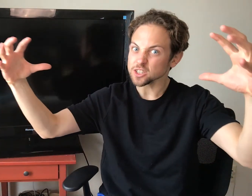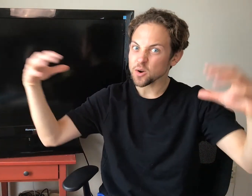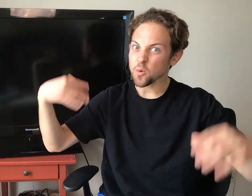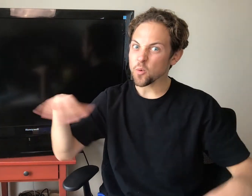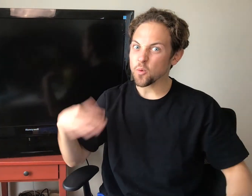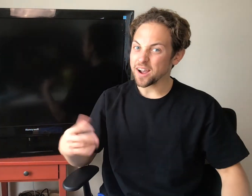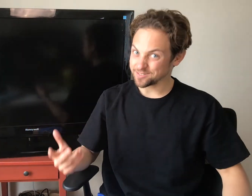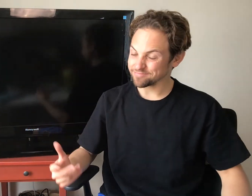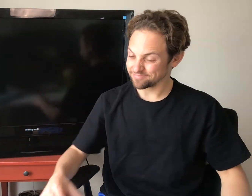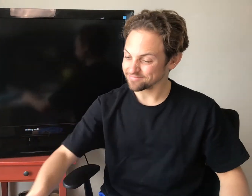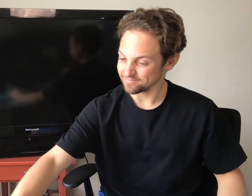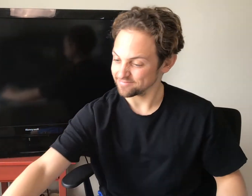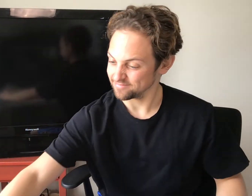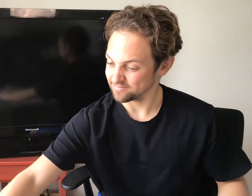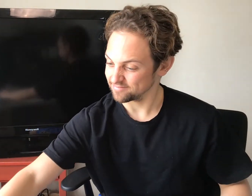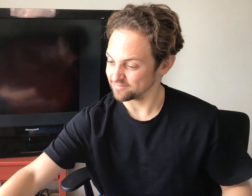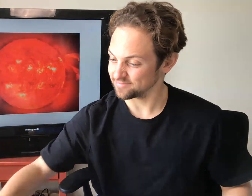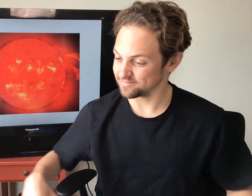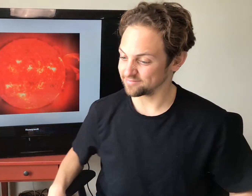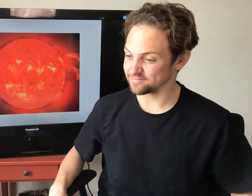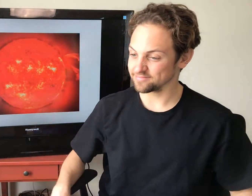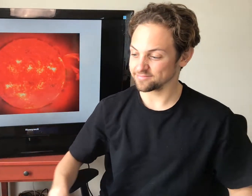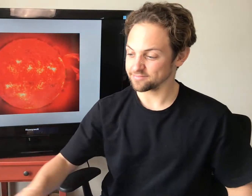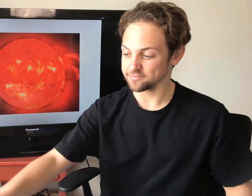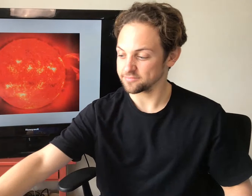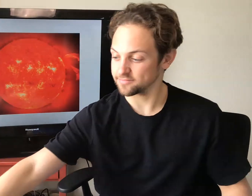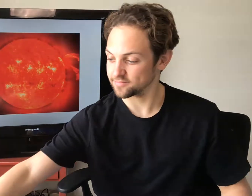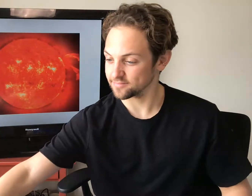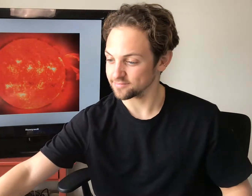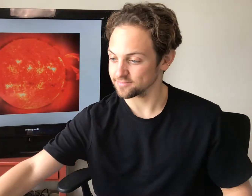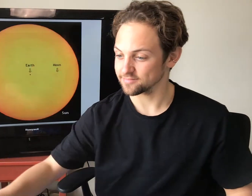The sun is really gigantic.